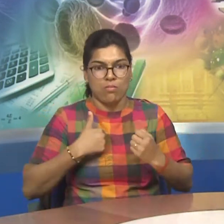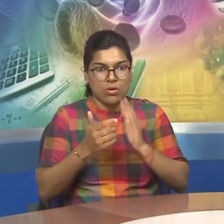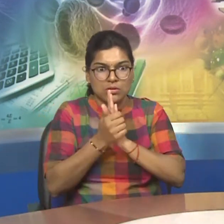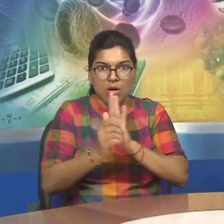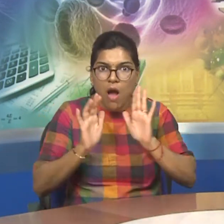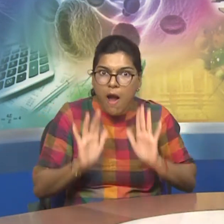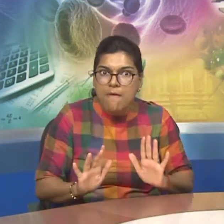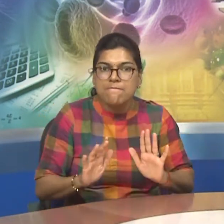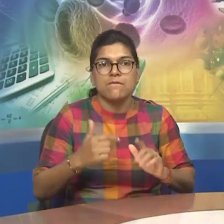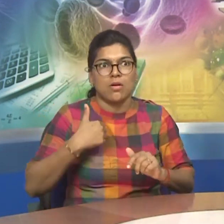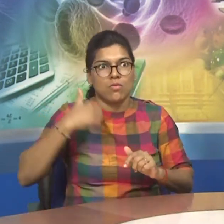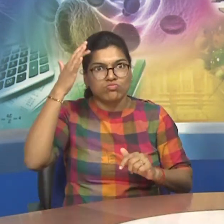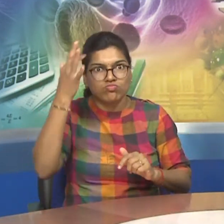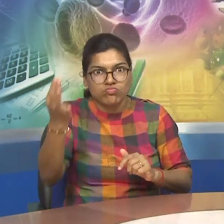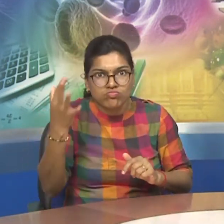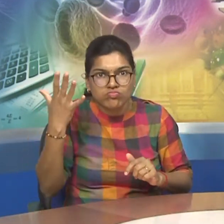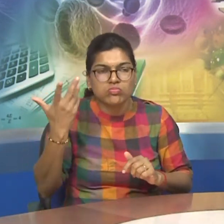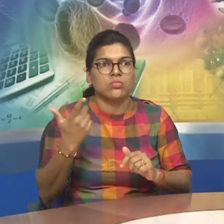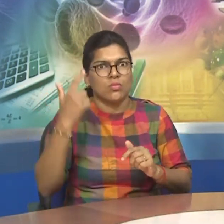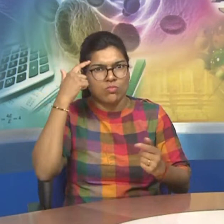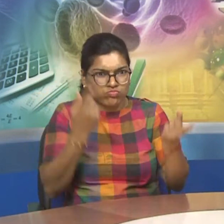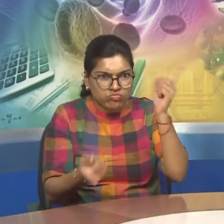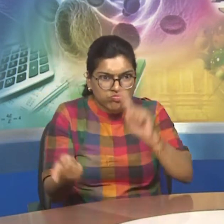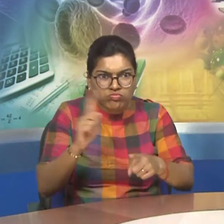So if we try to apply these quotes in our own life,